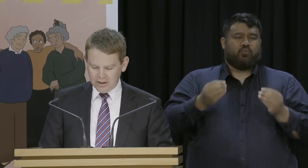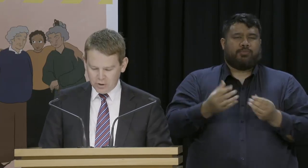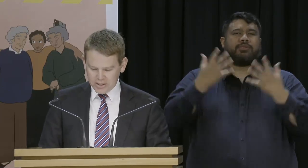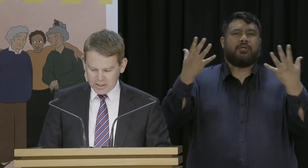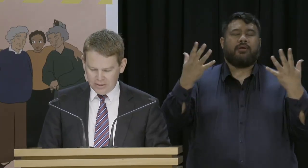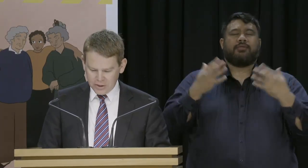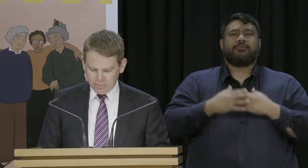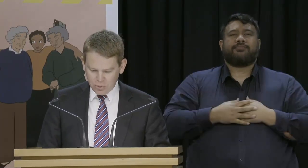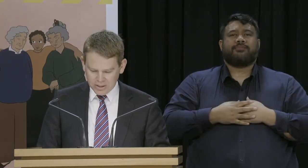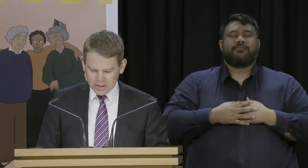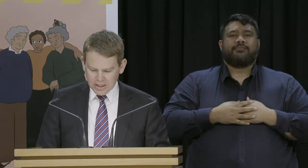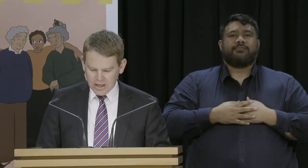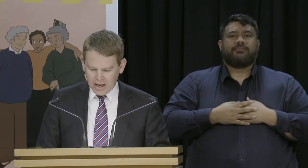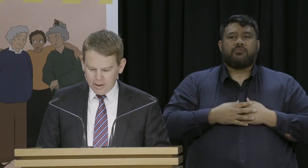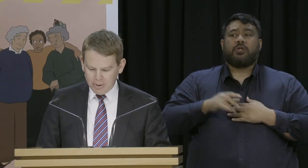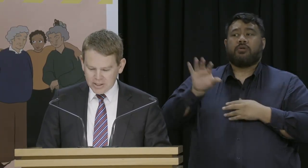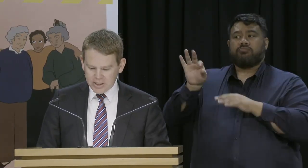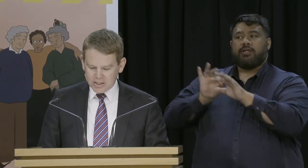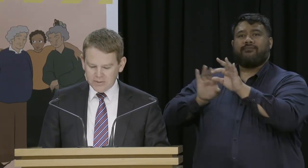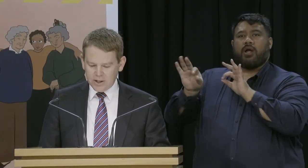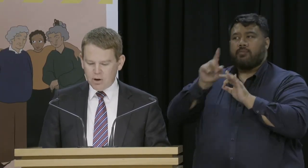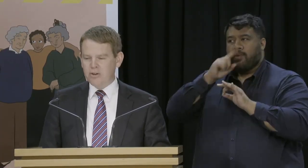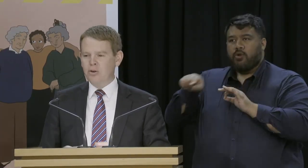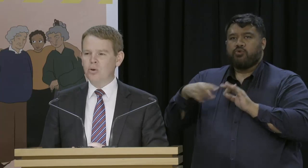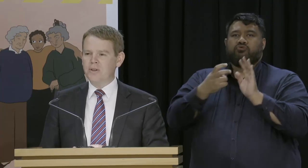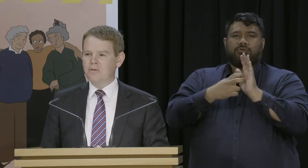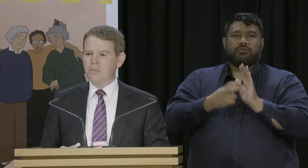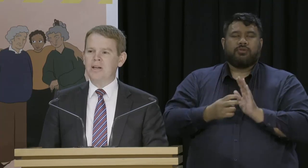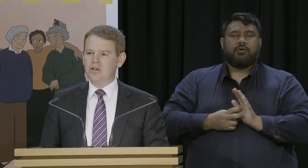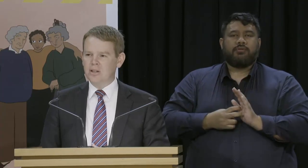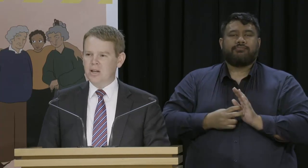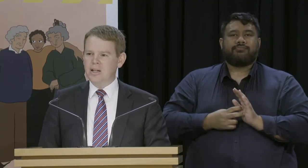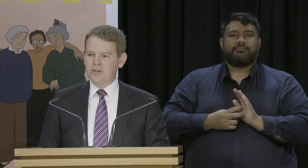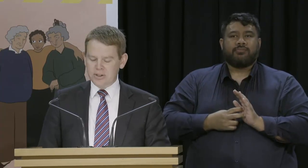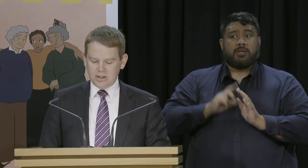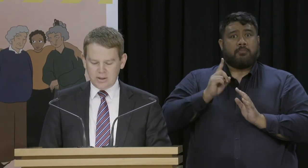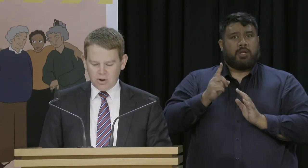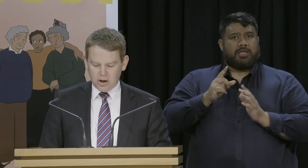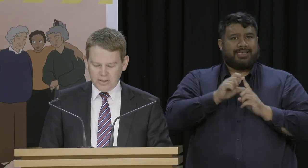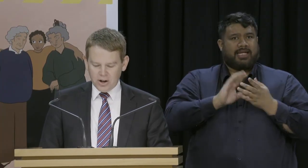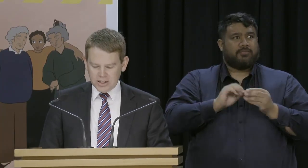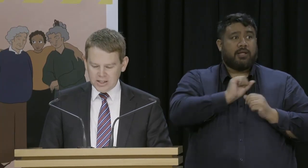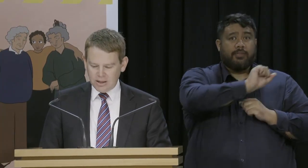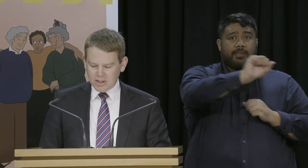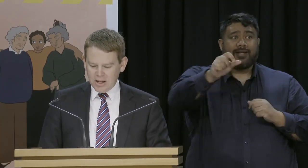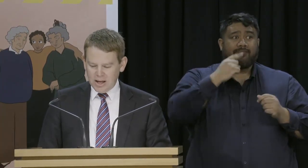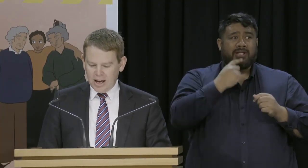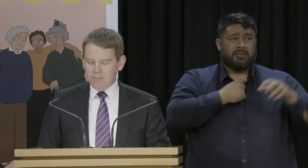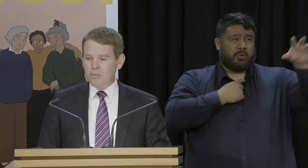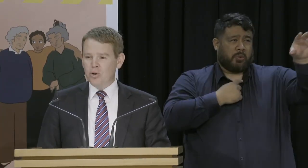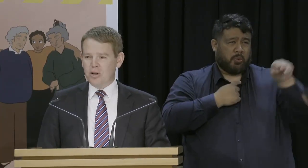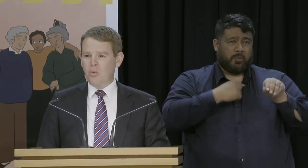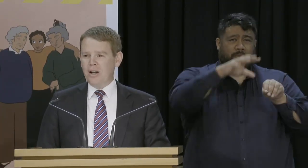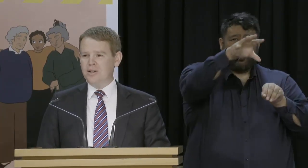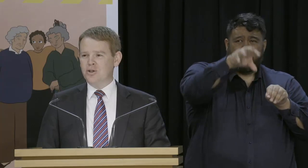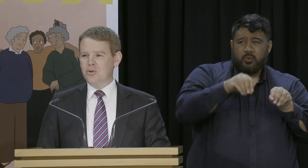who are being invited at this point. But to successfully migrate all of the information into the system, the IT teams have